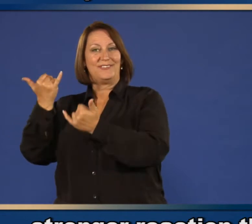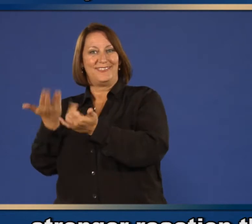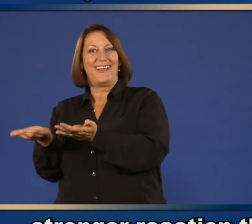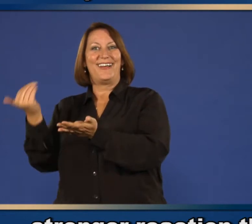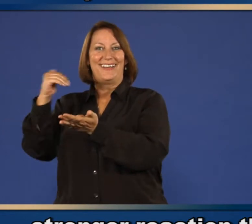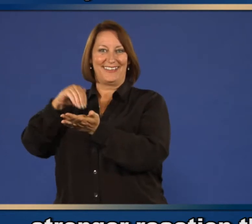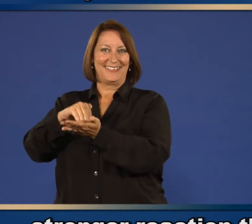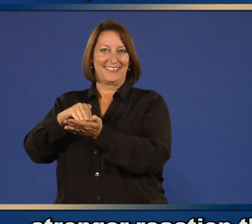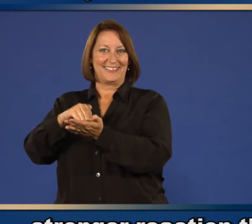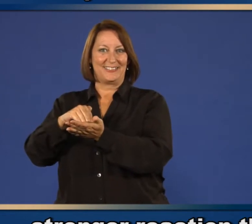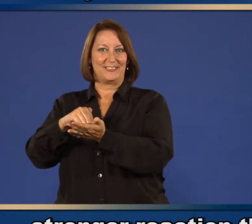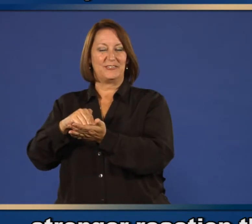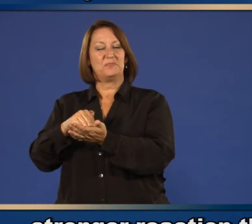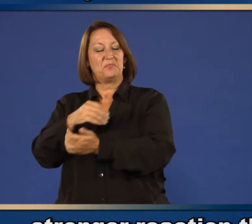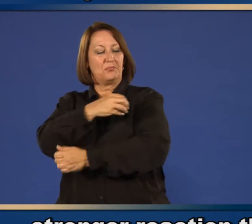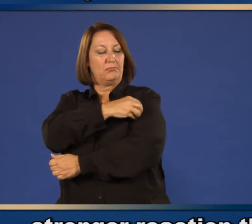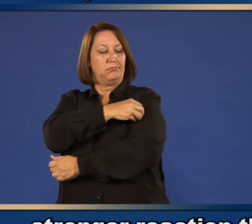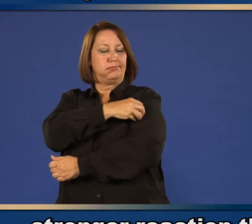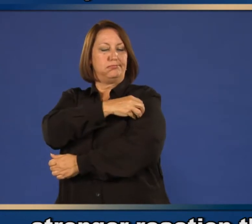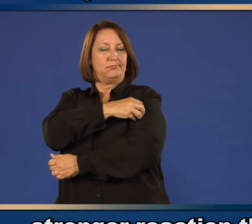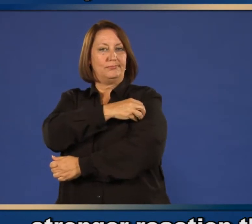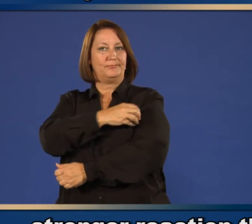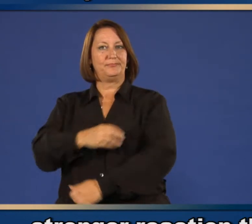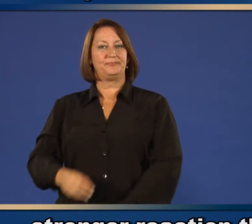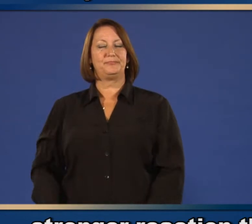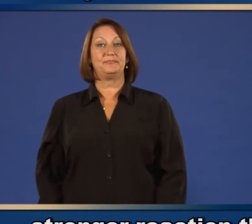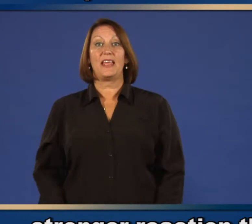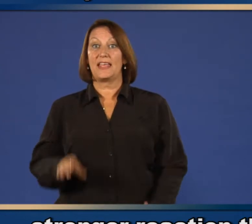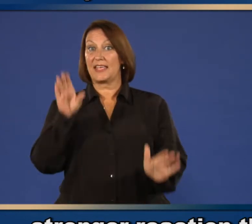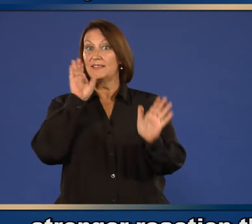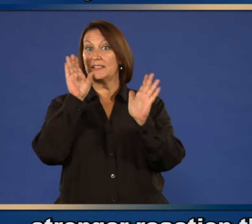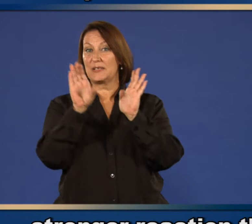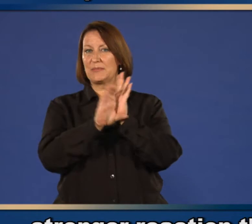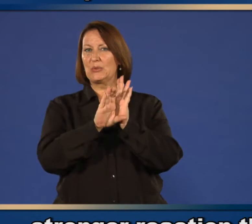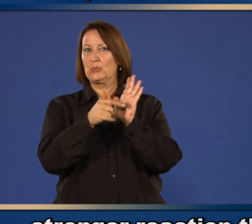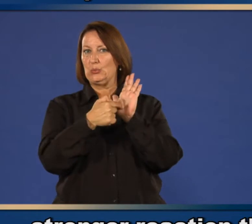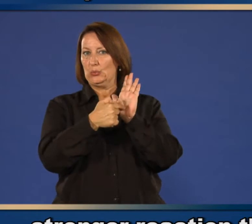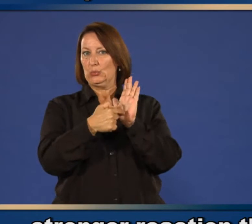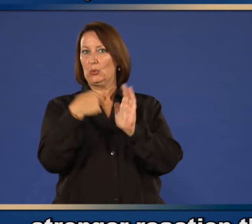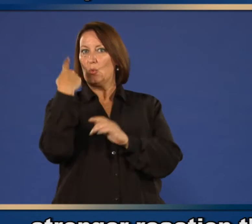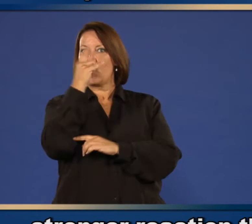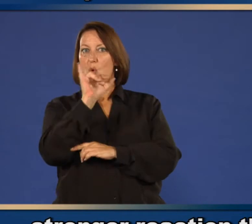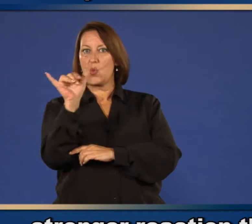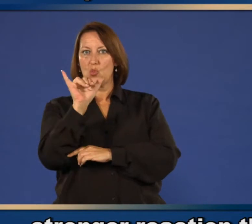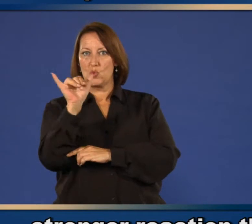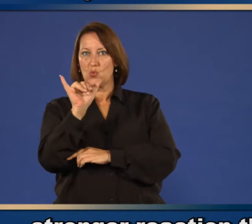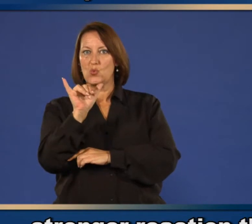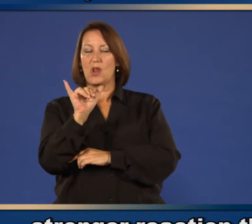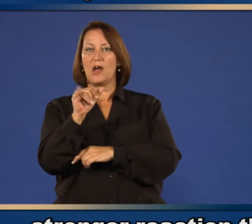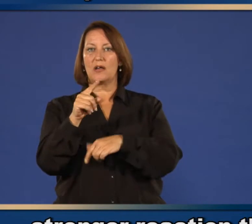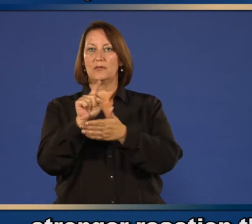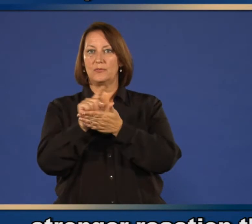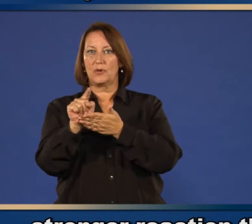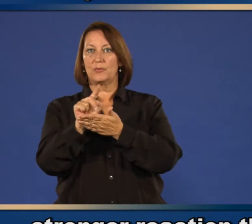The following pictures show the usual progression of the vaccination site.